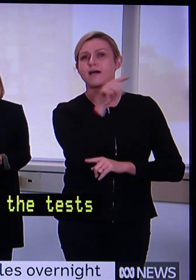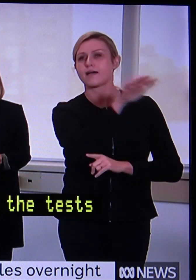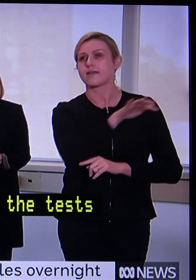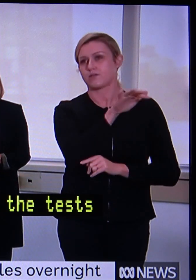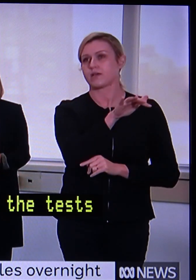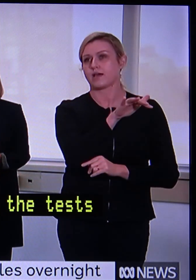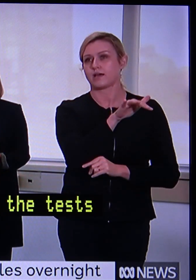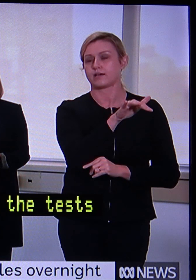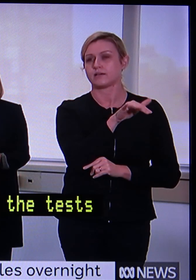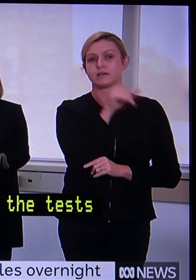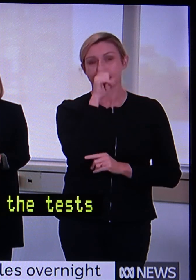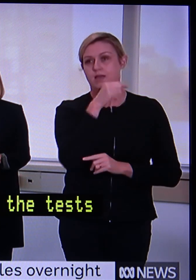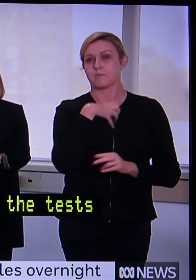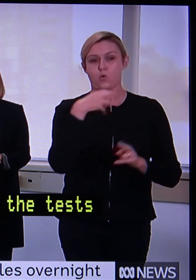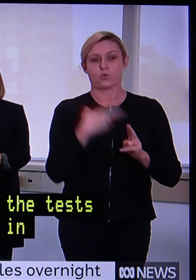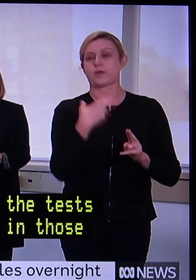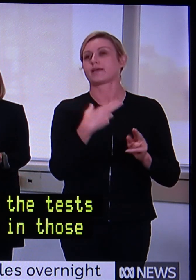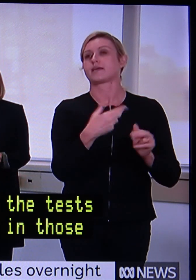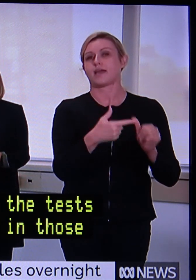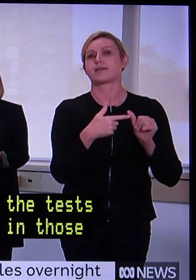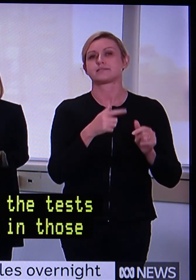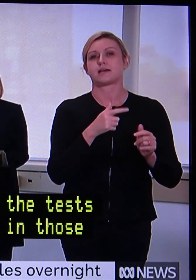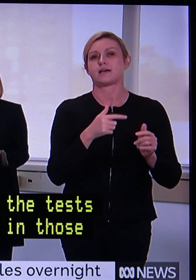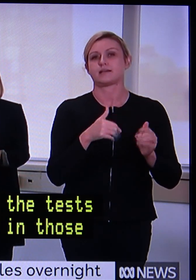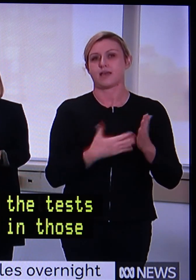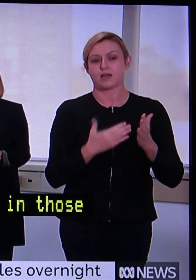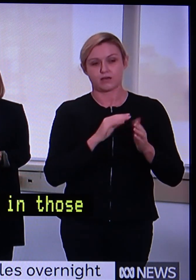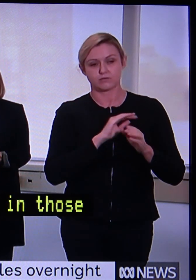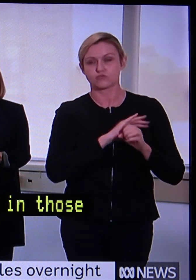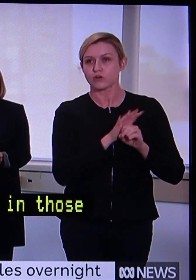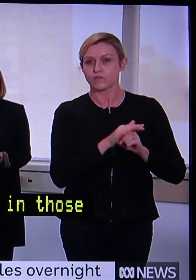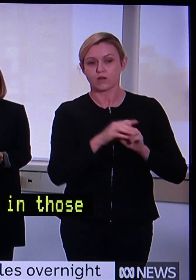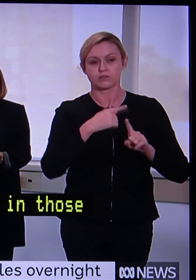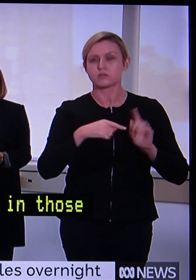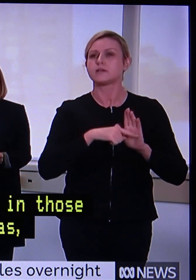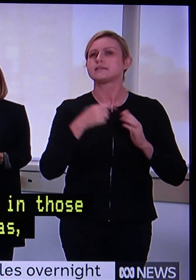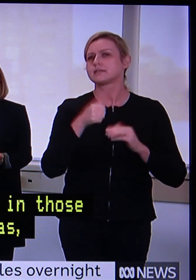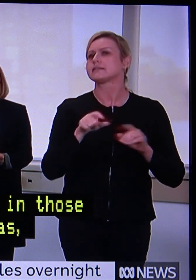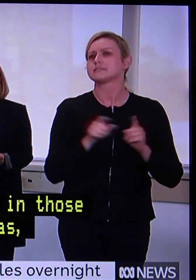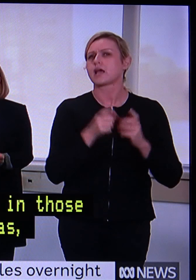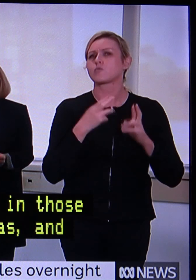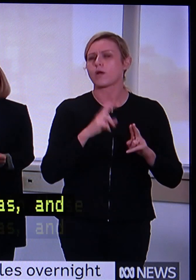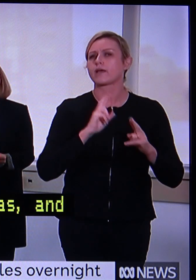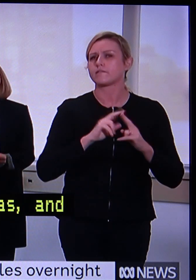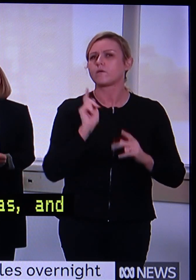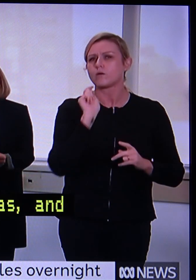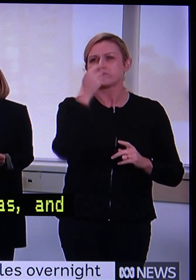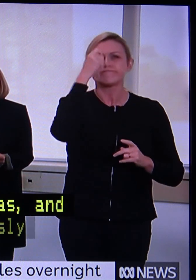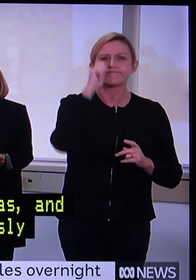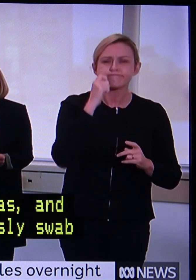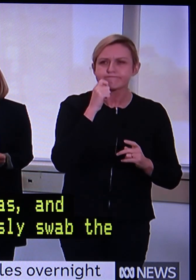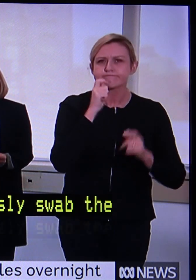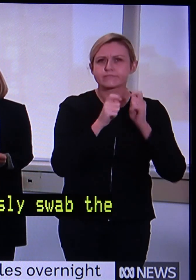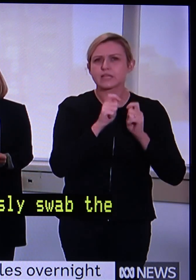areas, and still got to obviously swab the patient, still got to get that to